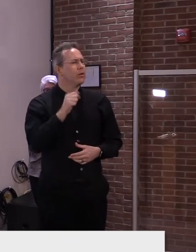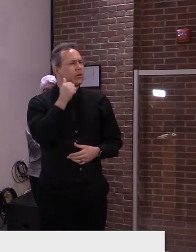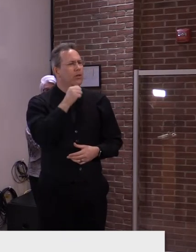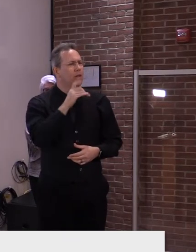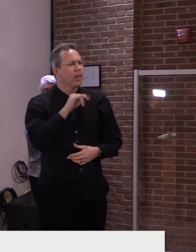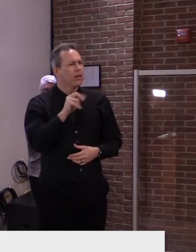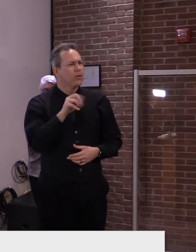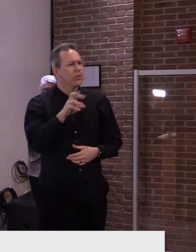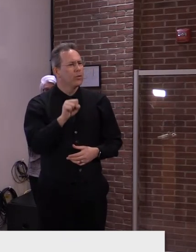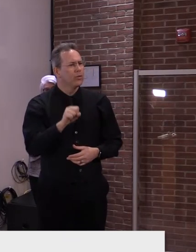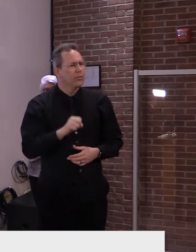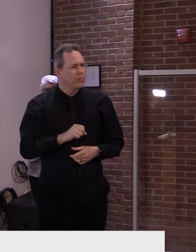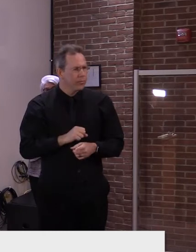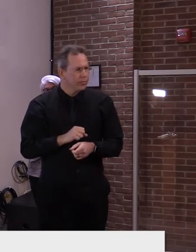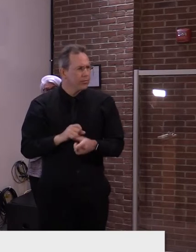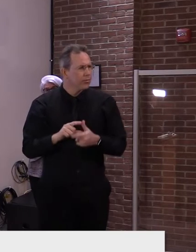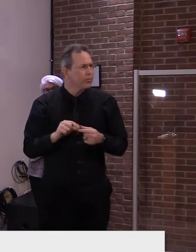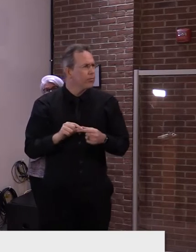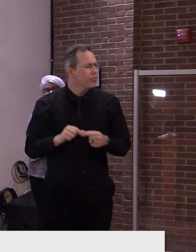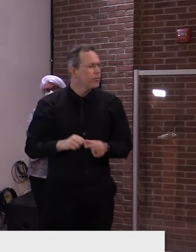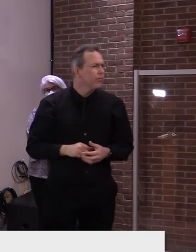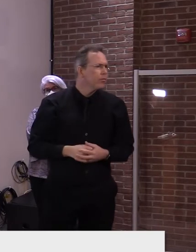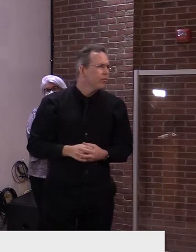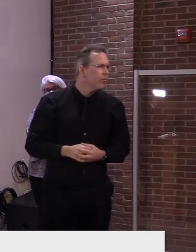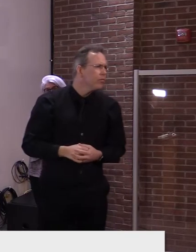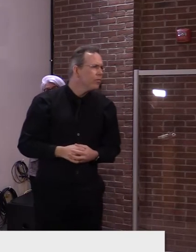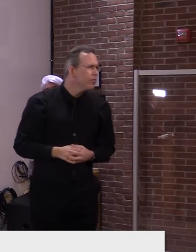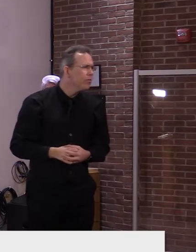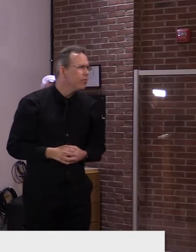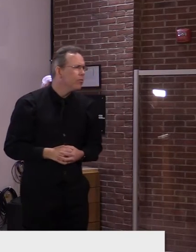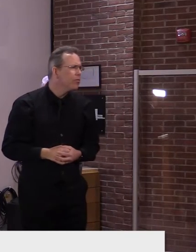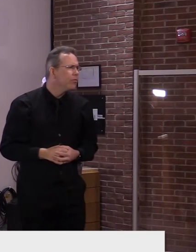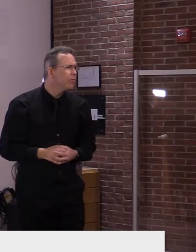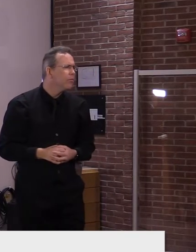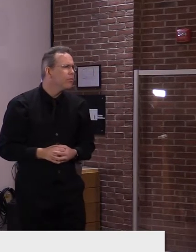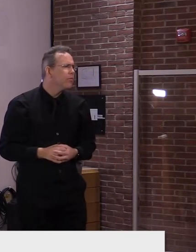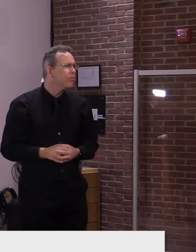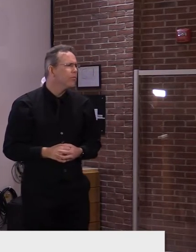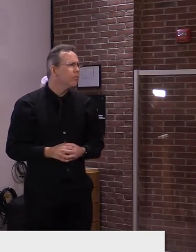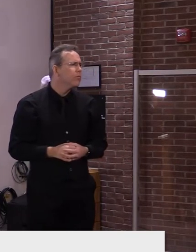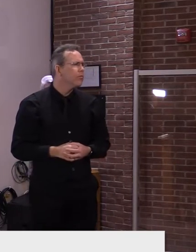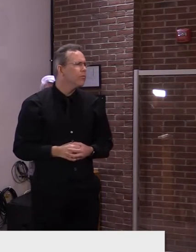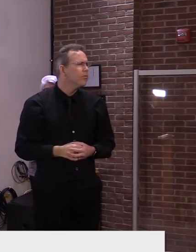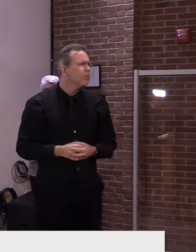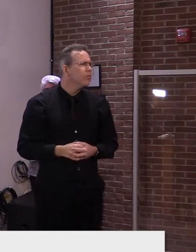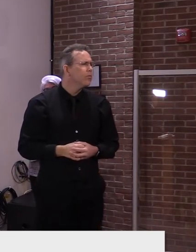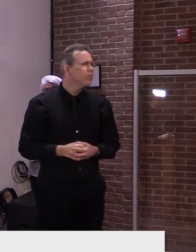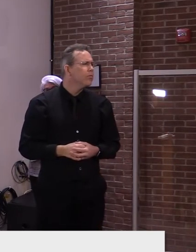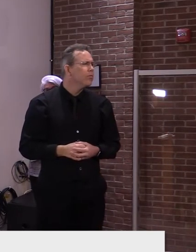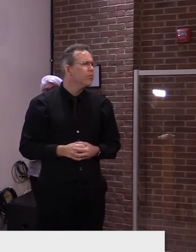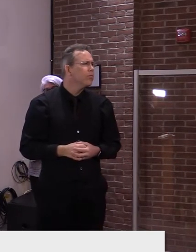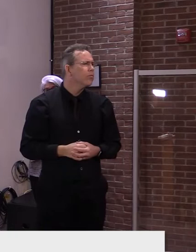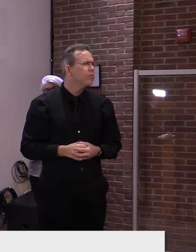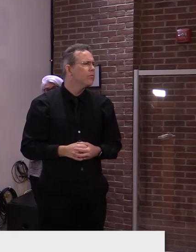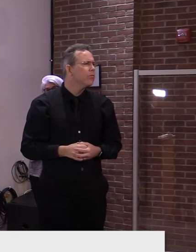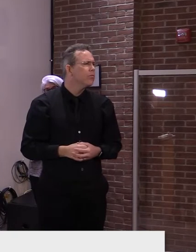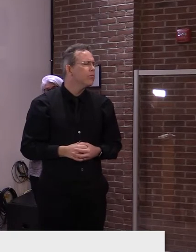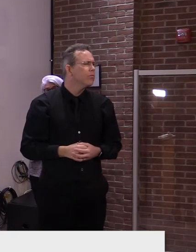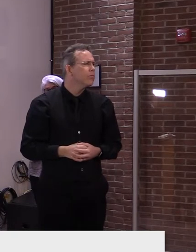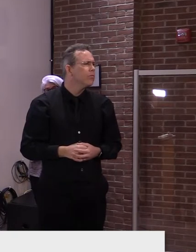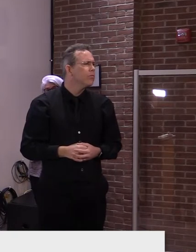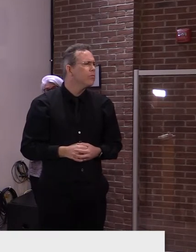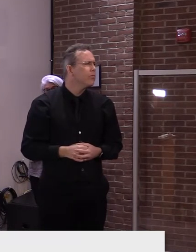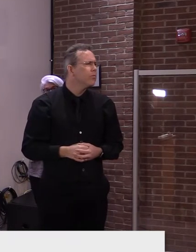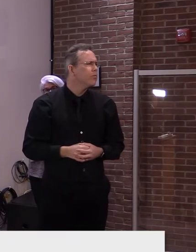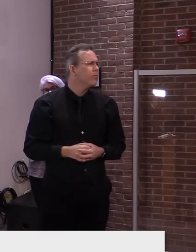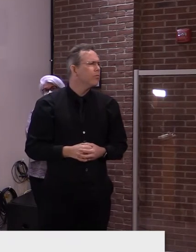afternoon. Just a few moments ago, I heard from a reader who would like to know, once somebody is fully vaccinated, when he or she